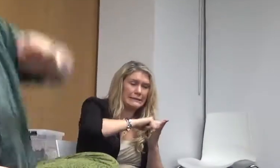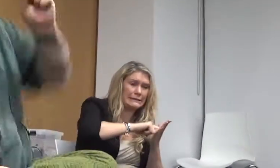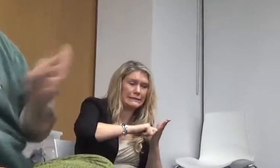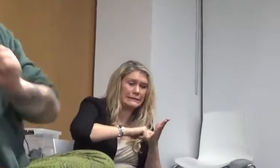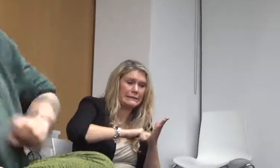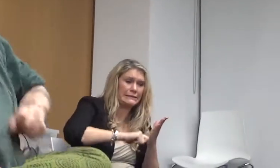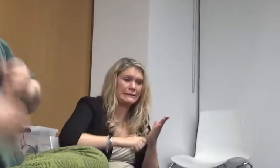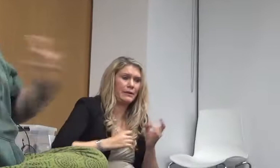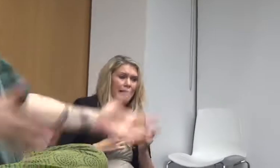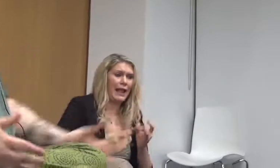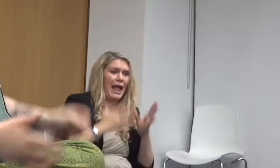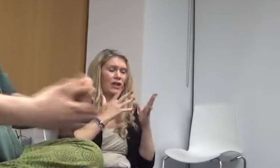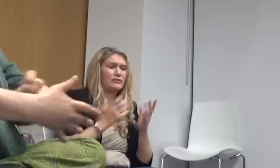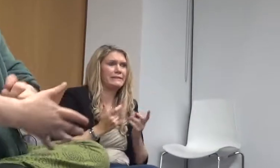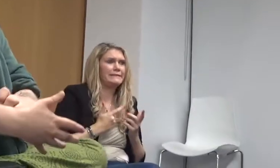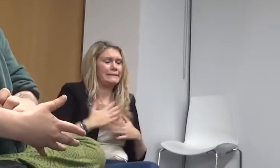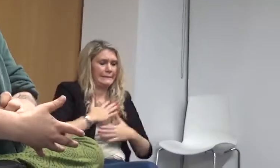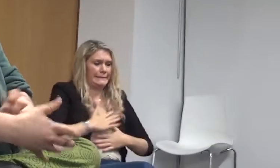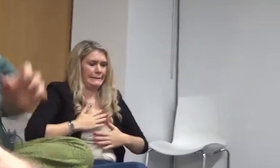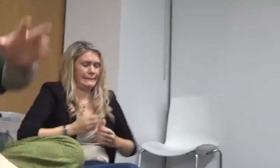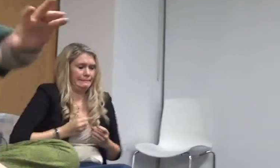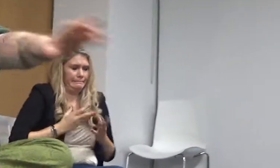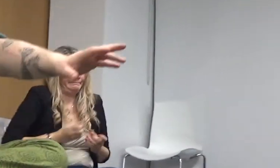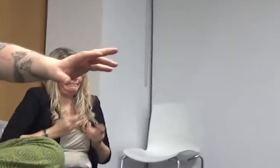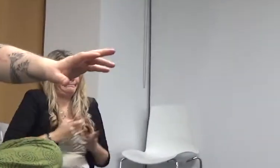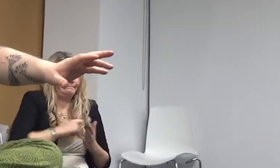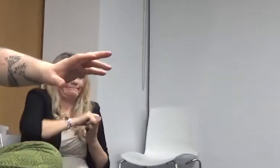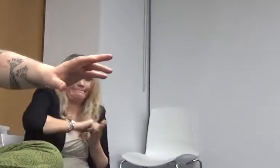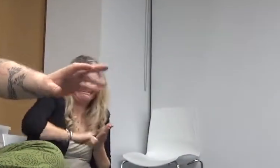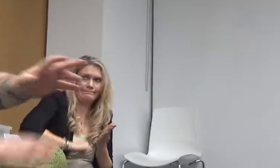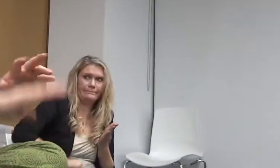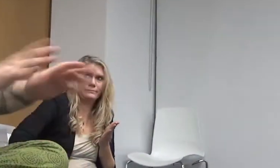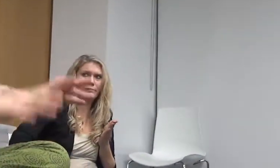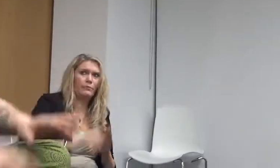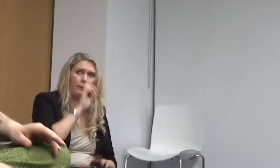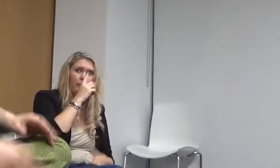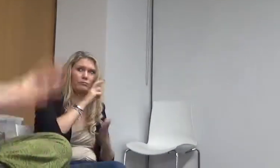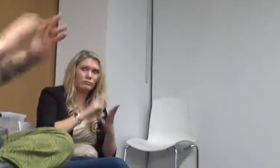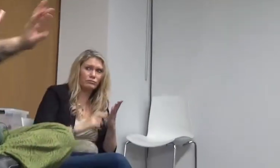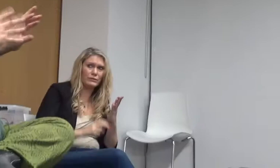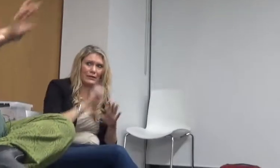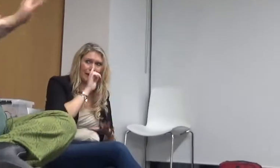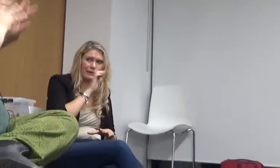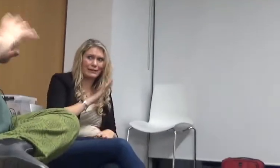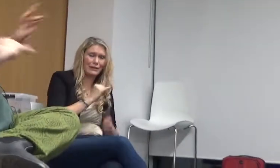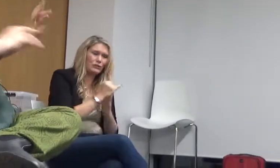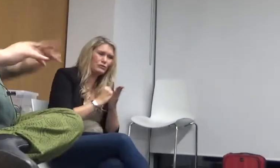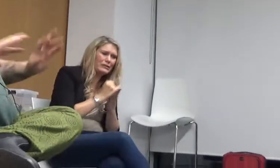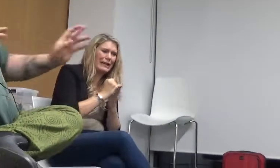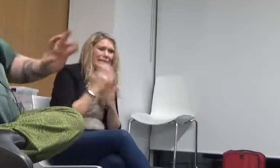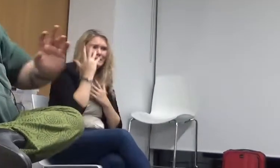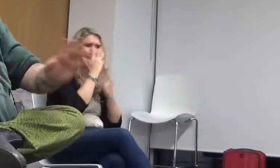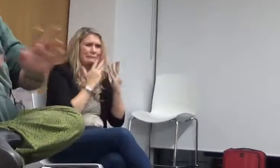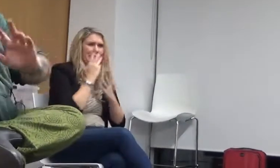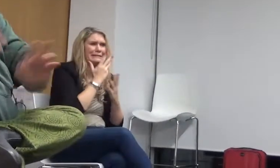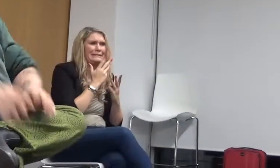really angry and furious and all those horrible things and getting that out. So you can't actually read that. It's kind of grey, it's kind of misty and